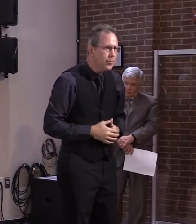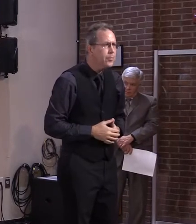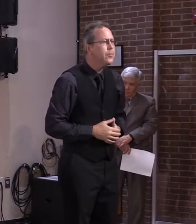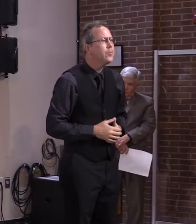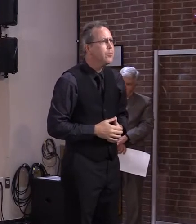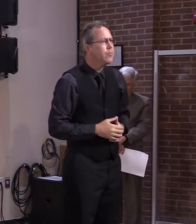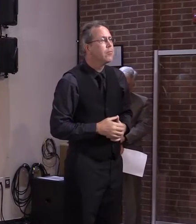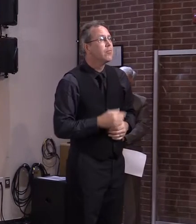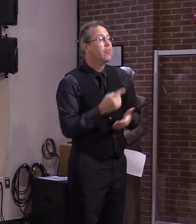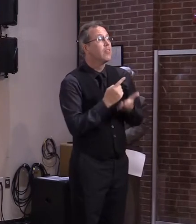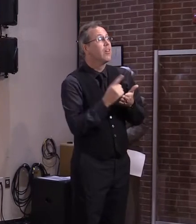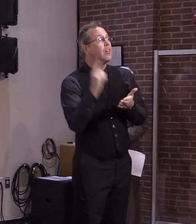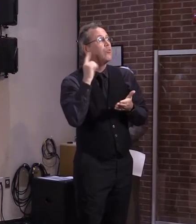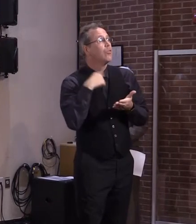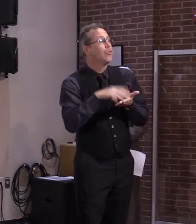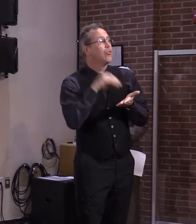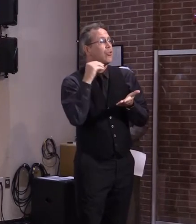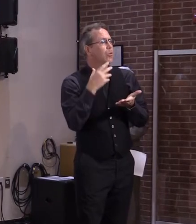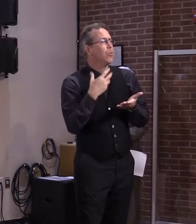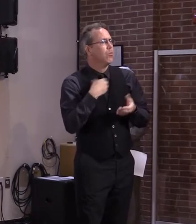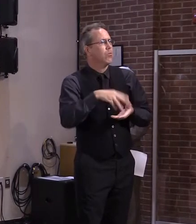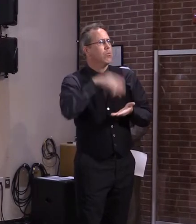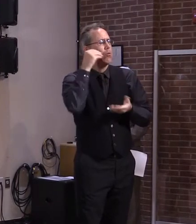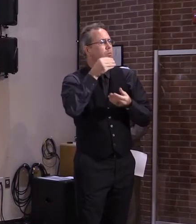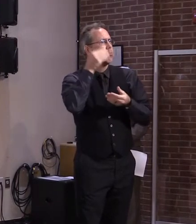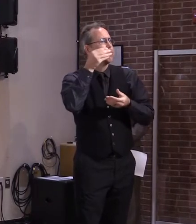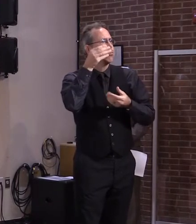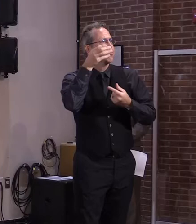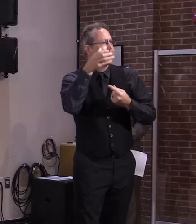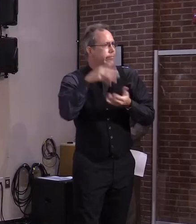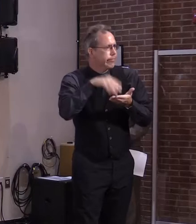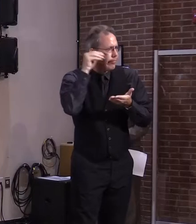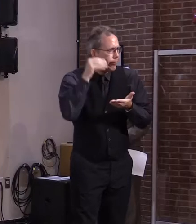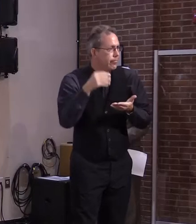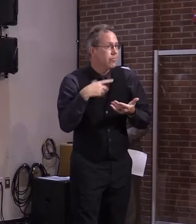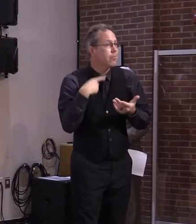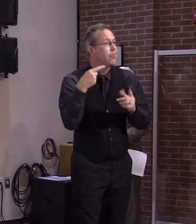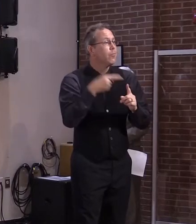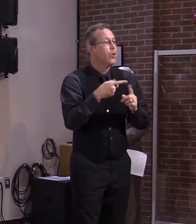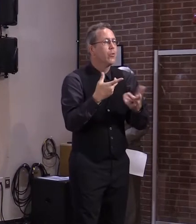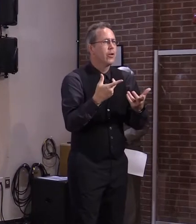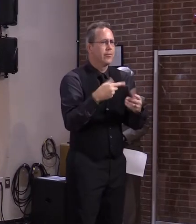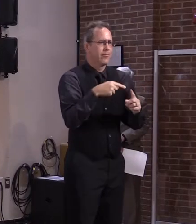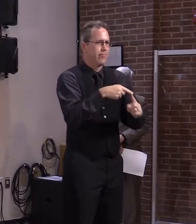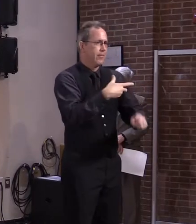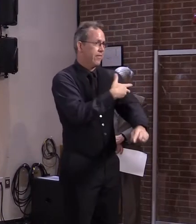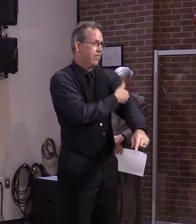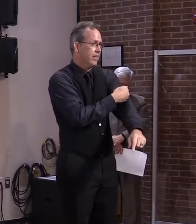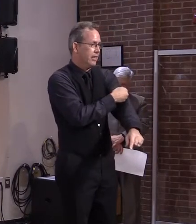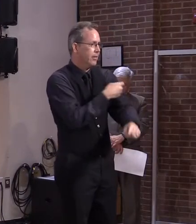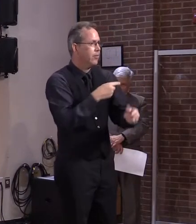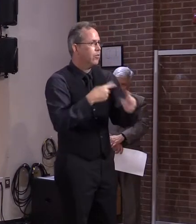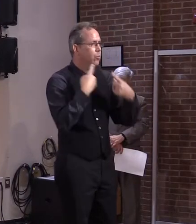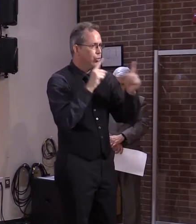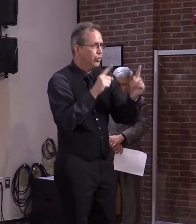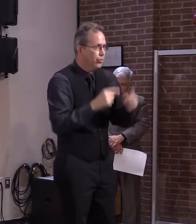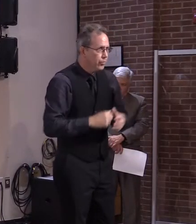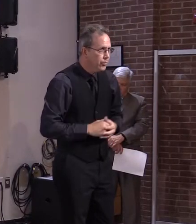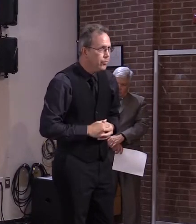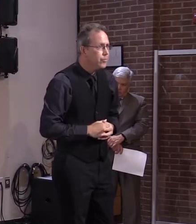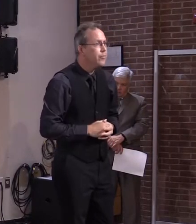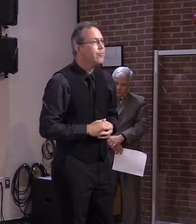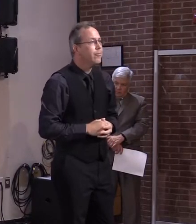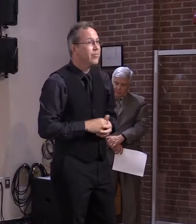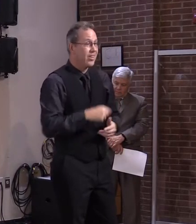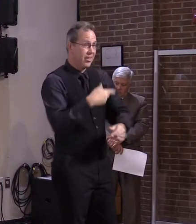year it will come down to vaccination. Every Vermonter has to do their part. Quite simply, if you want to keep our schools open and keep our